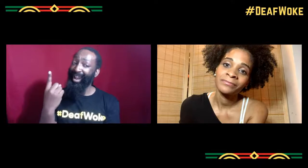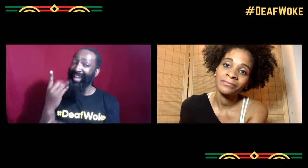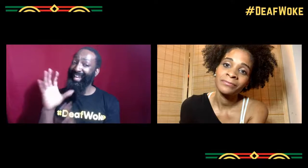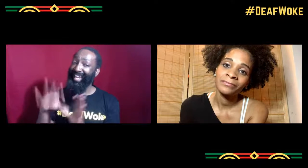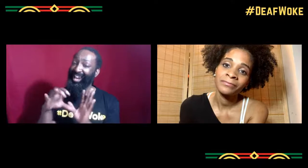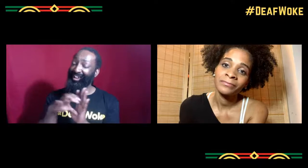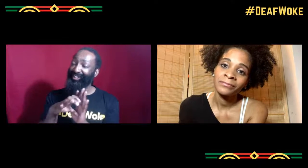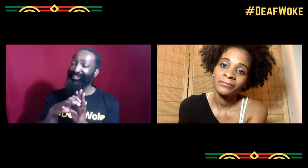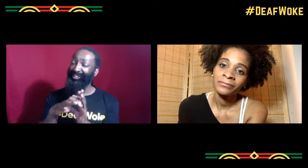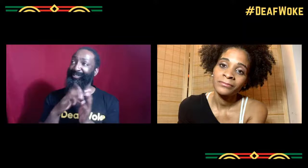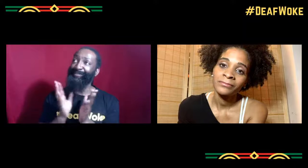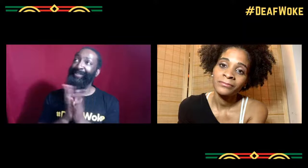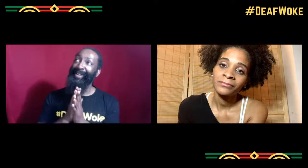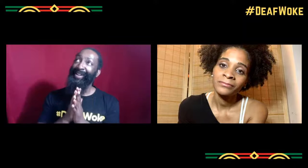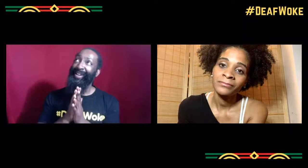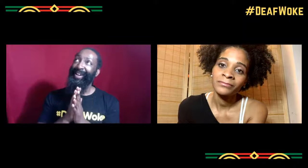up